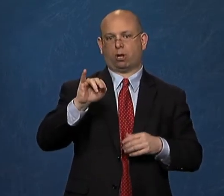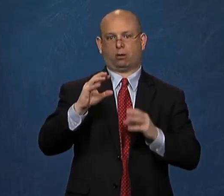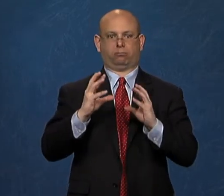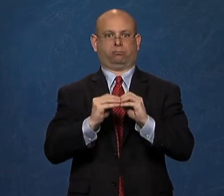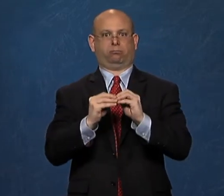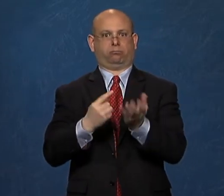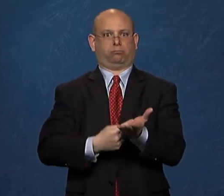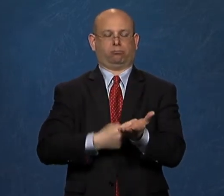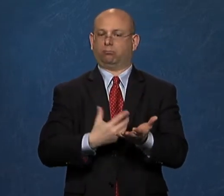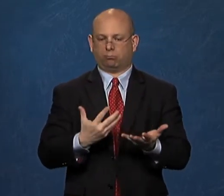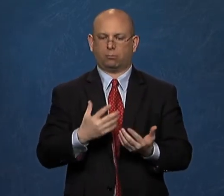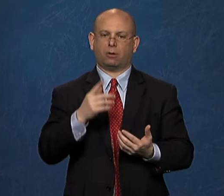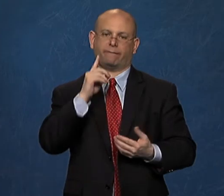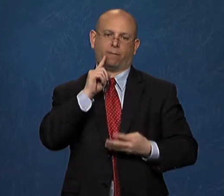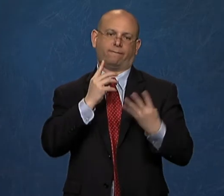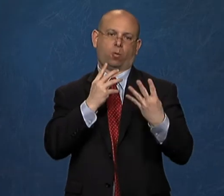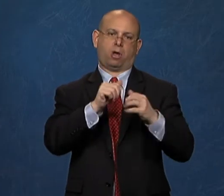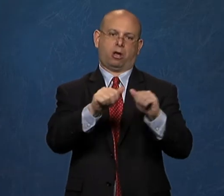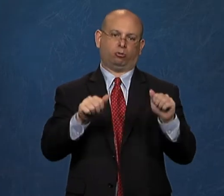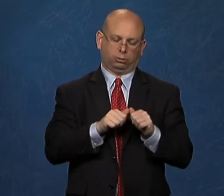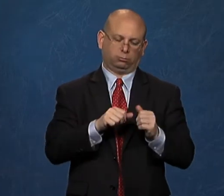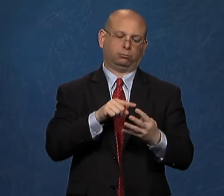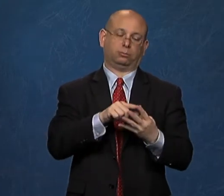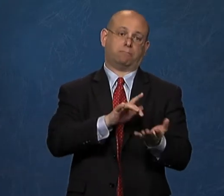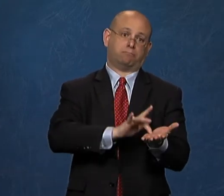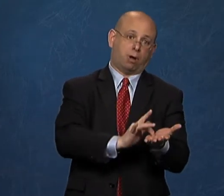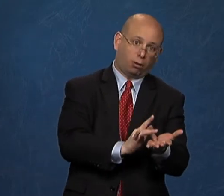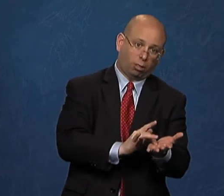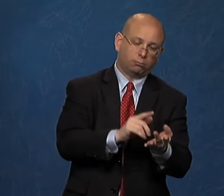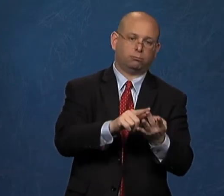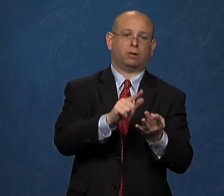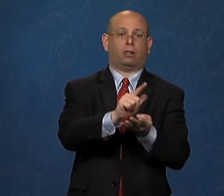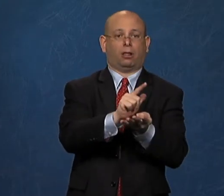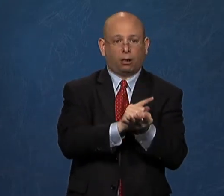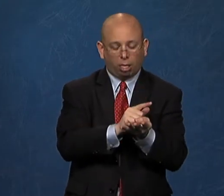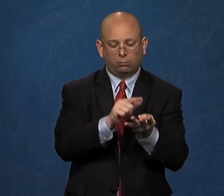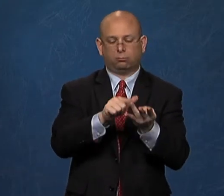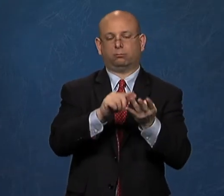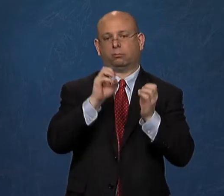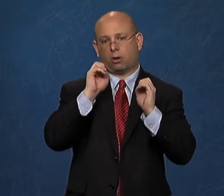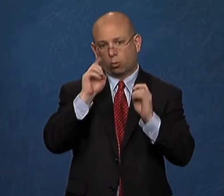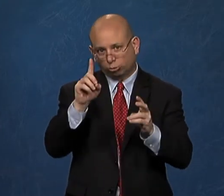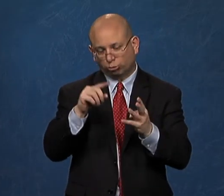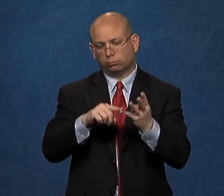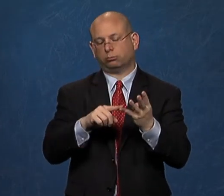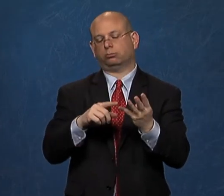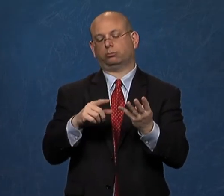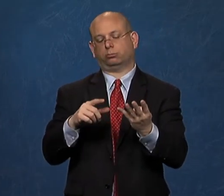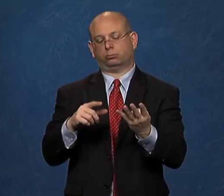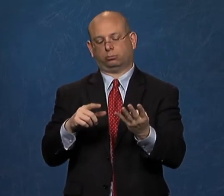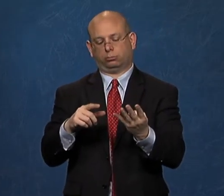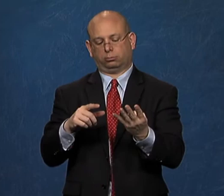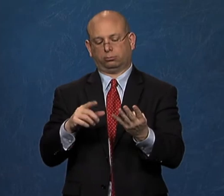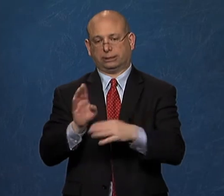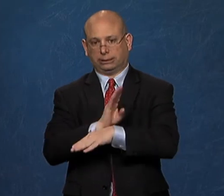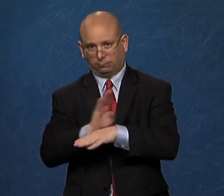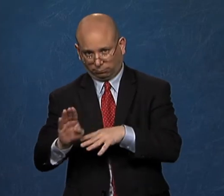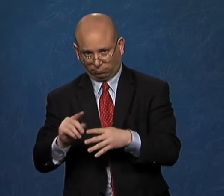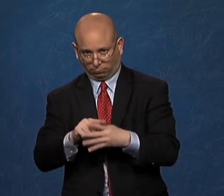given situation. So at this time, I can talk about VRI in 4 different areas: medical, legal, educational, and